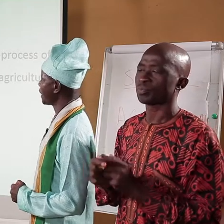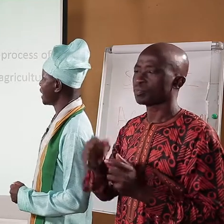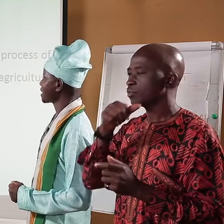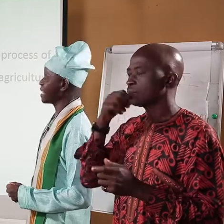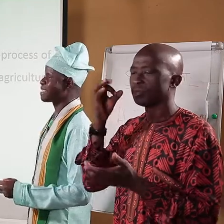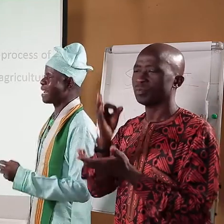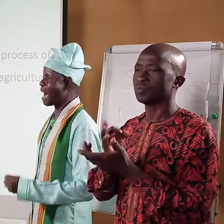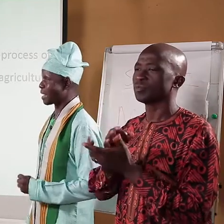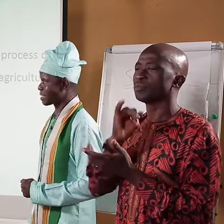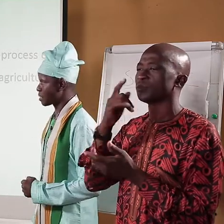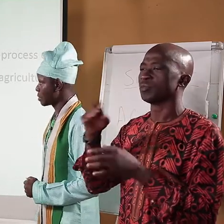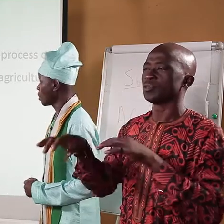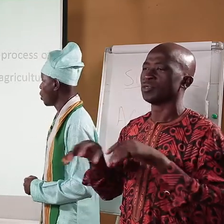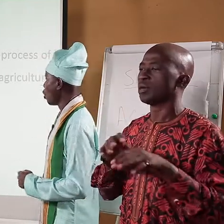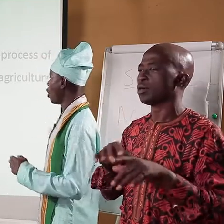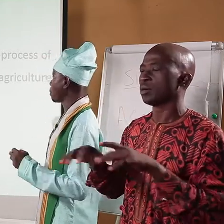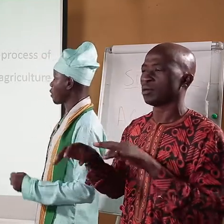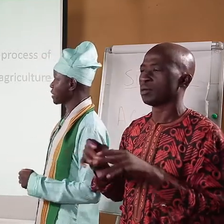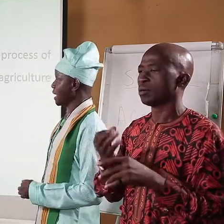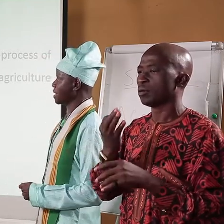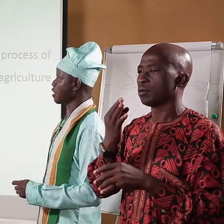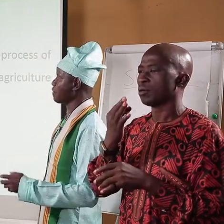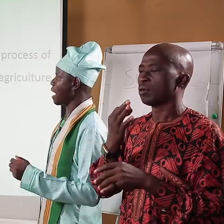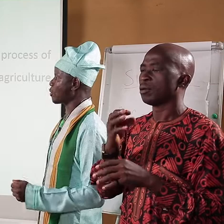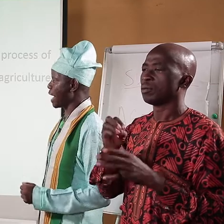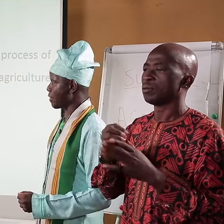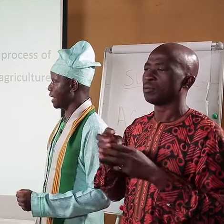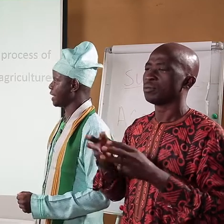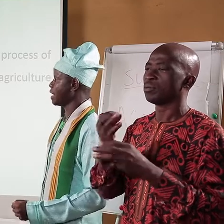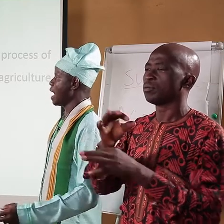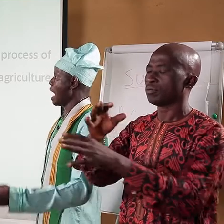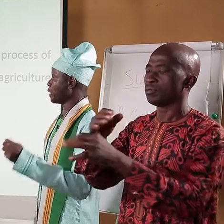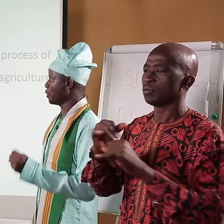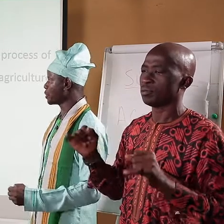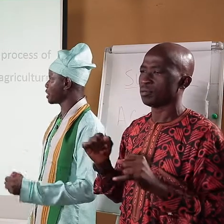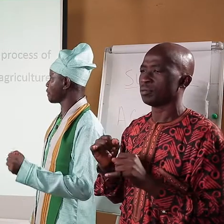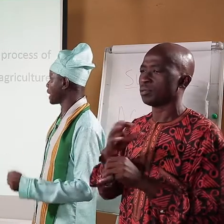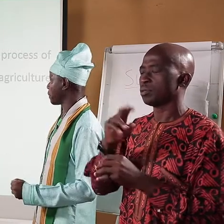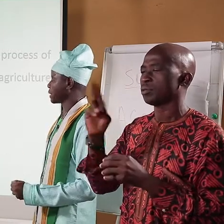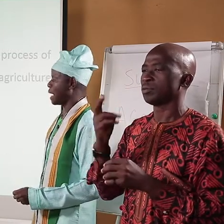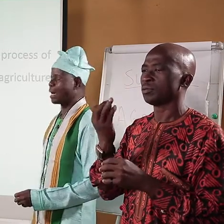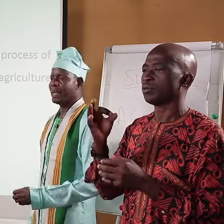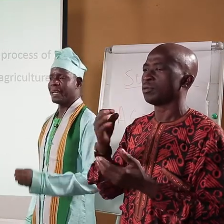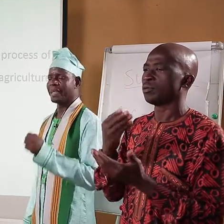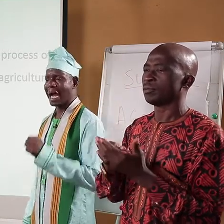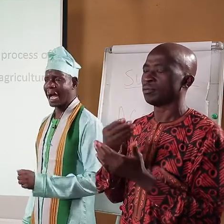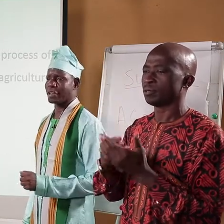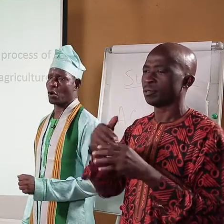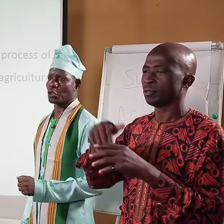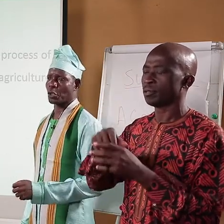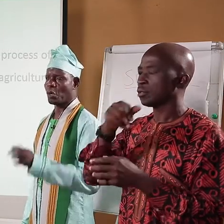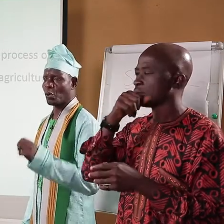Agricultural finance is the act or process of acquiring and using of capital